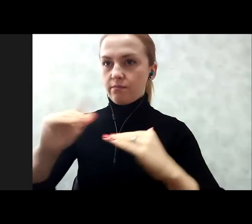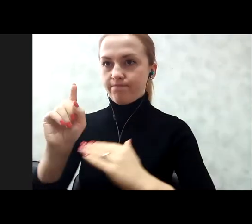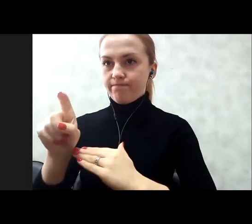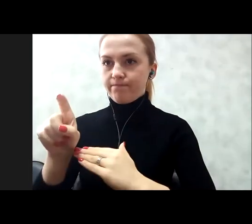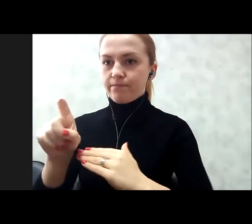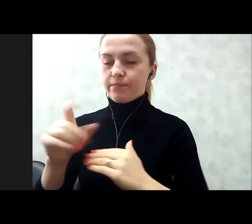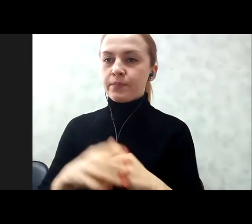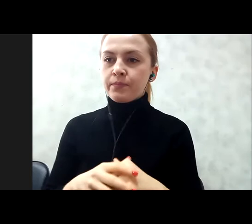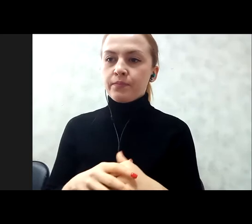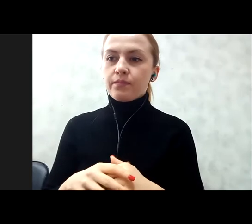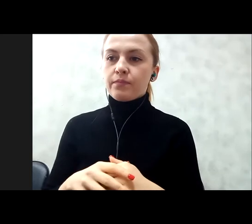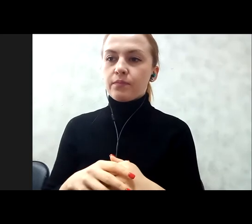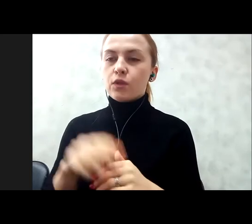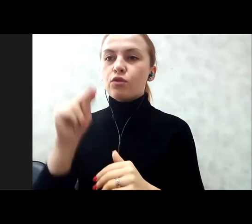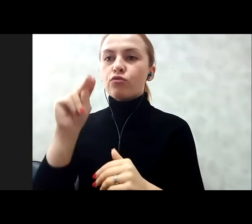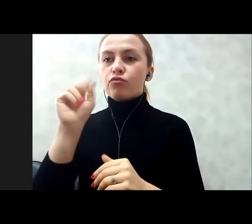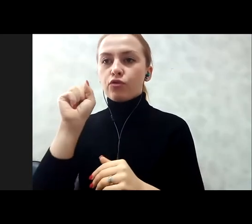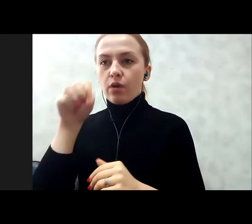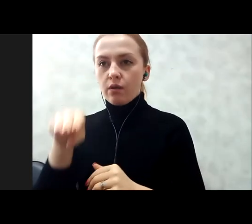Q&A format.